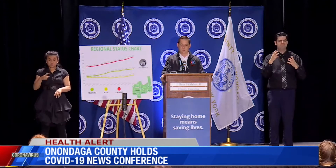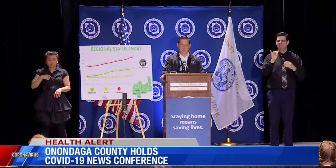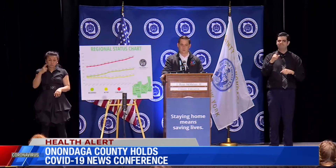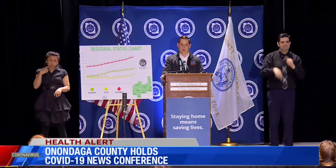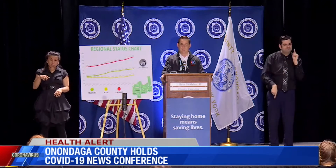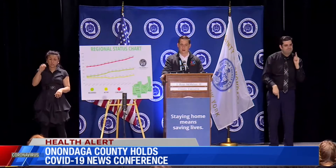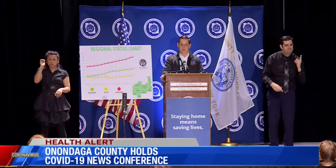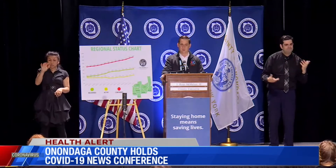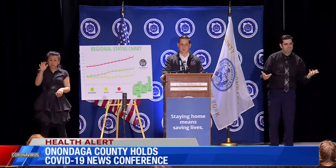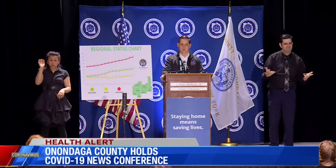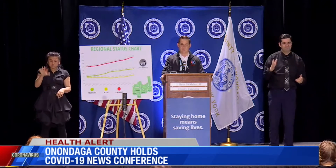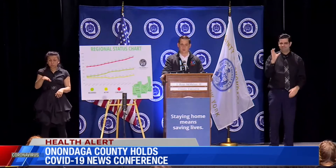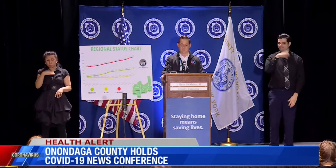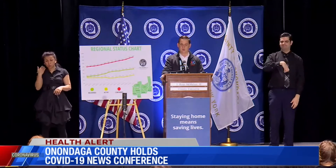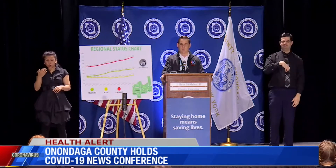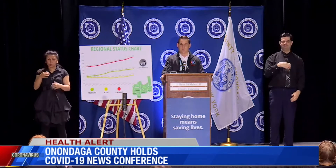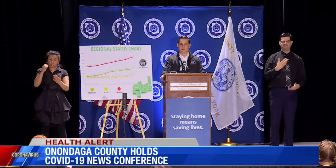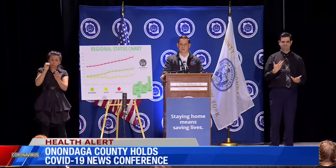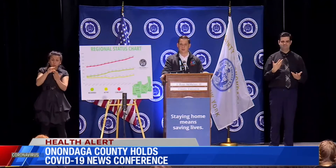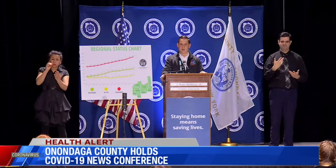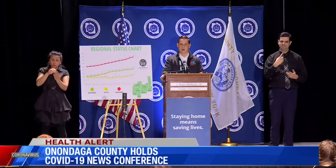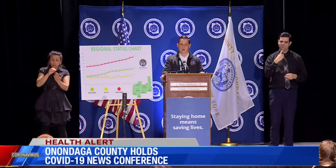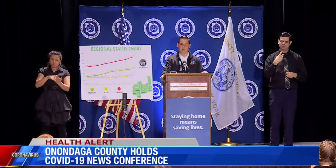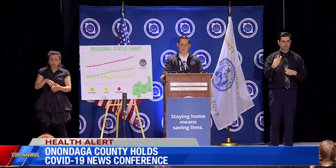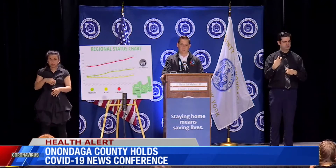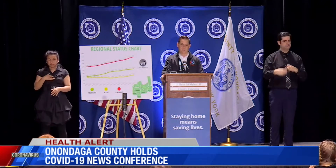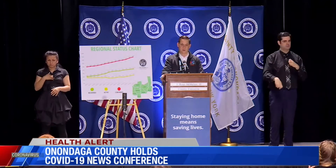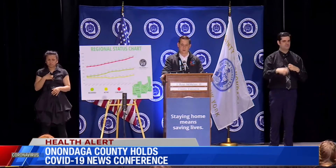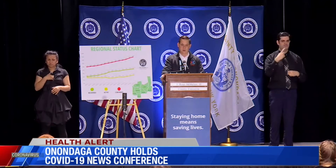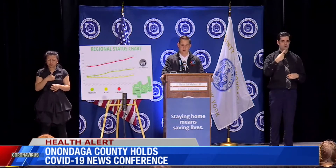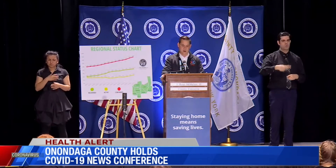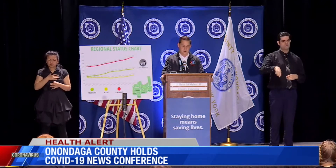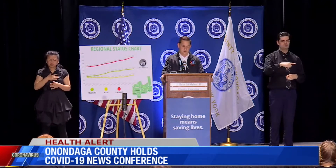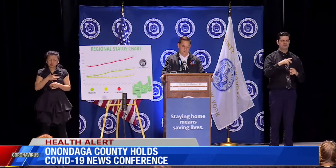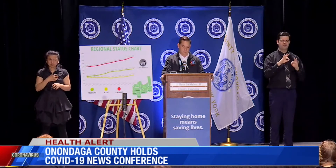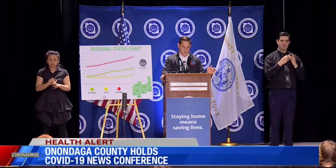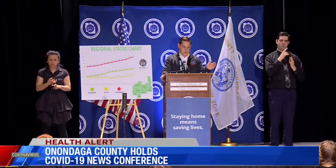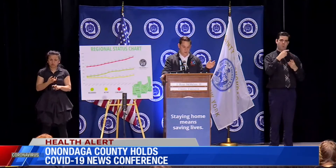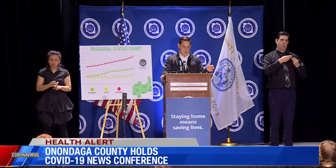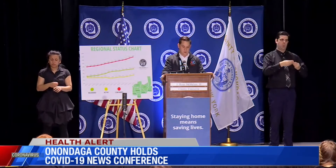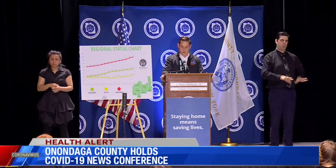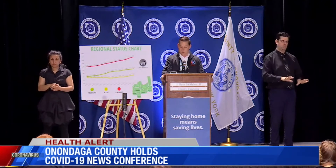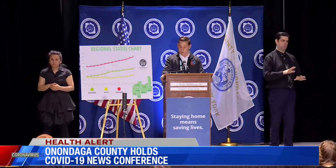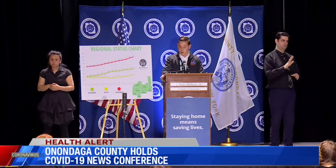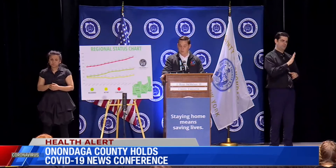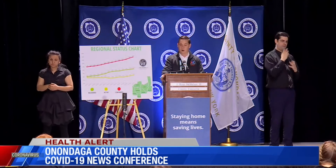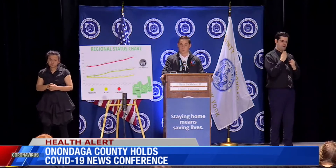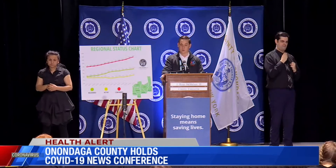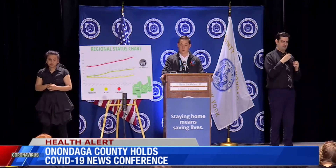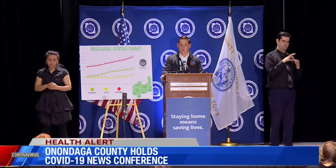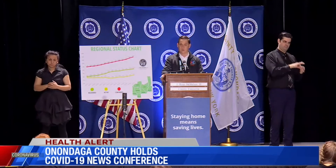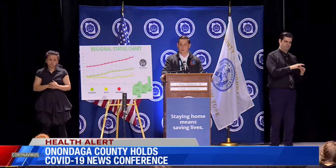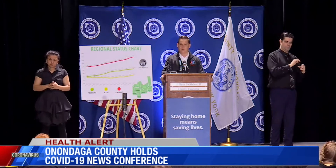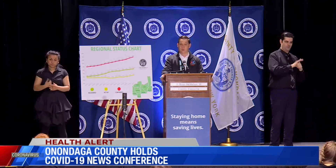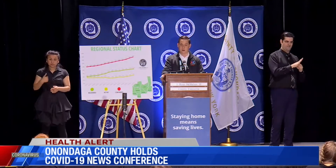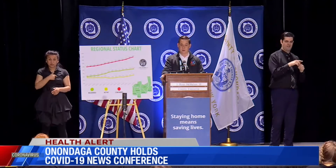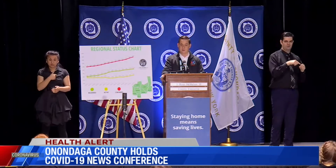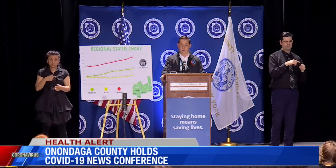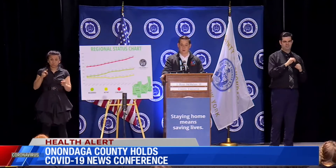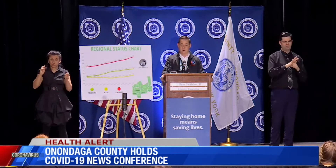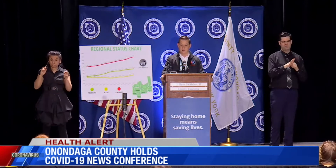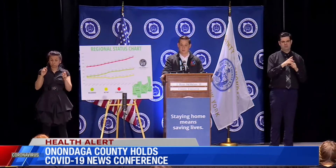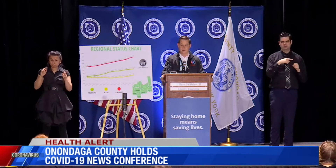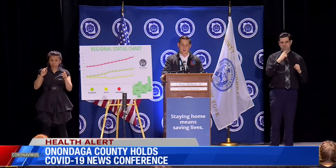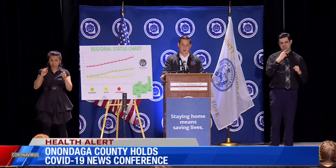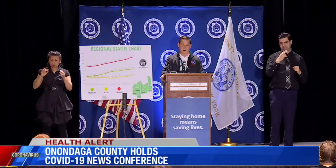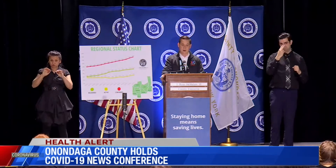and recognize what this toll this is taking on our neighbors. As good as the numbers are for our community, we're doing much better than